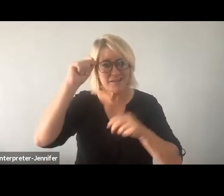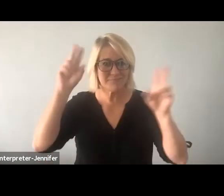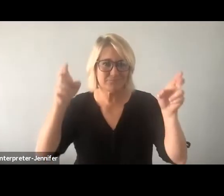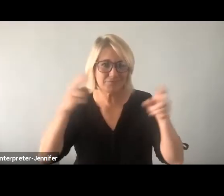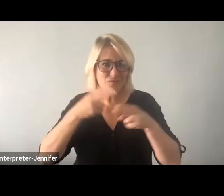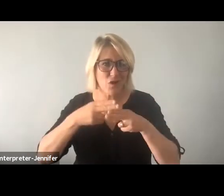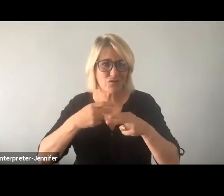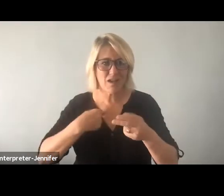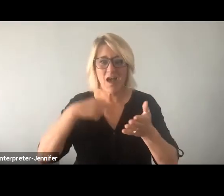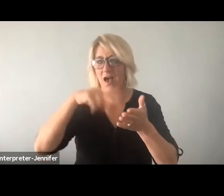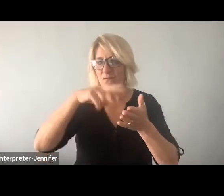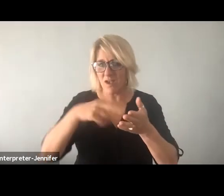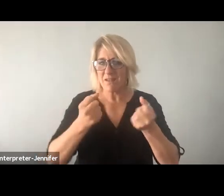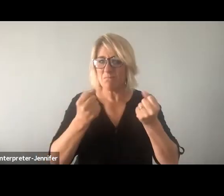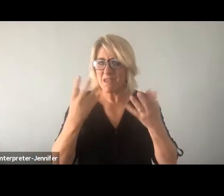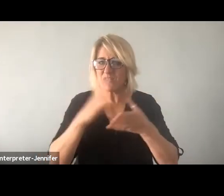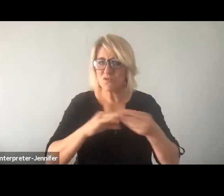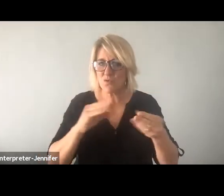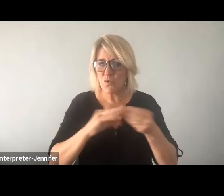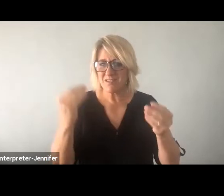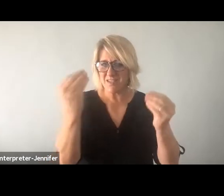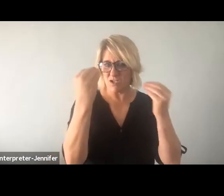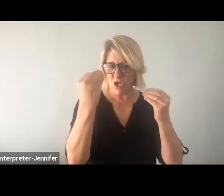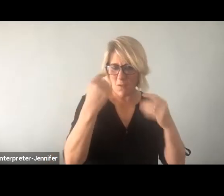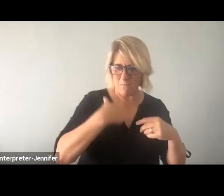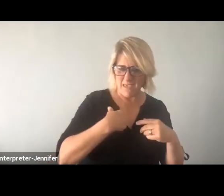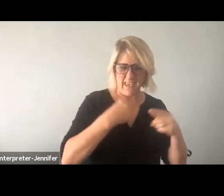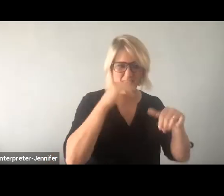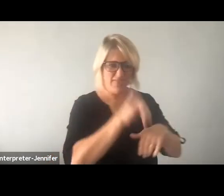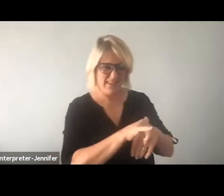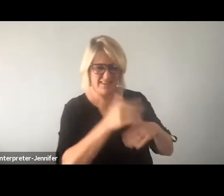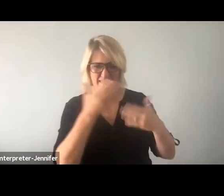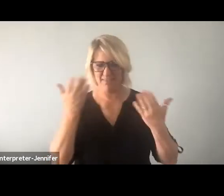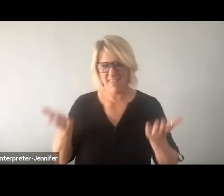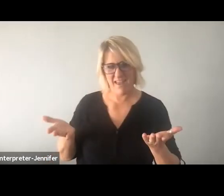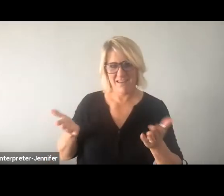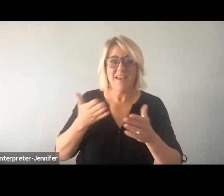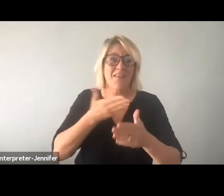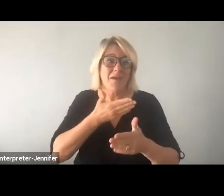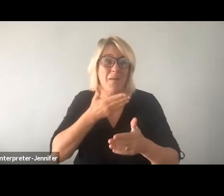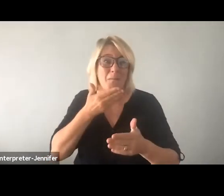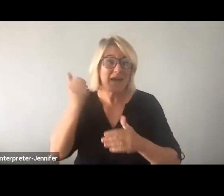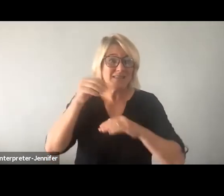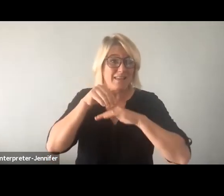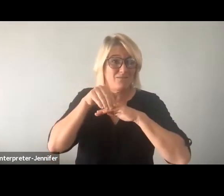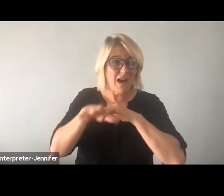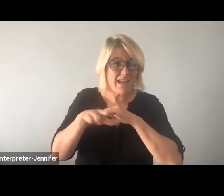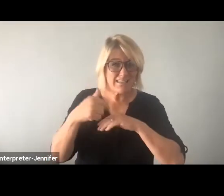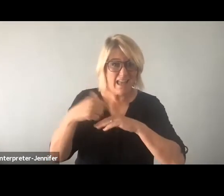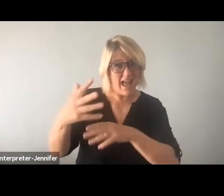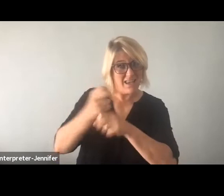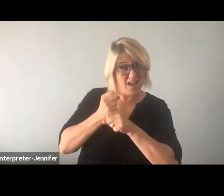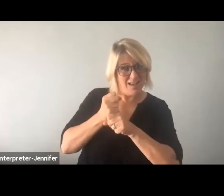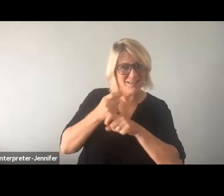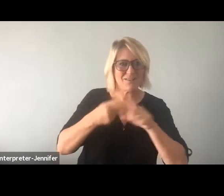I've read a lot of stories that taught me this and that, but some of the best advice I ever got came from